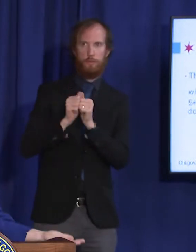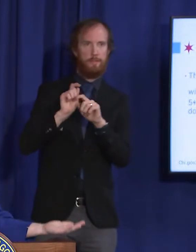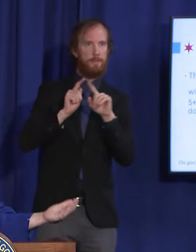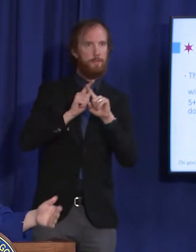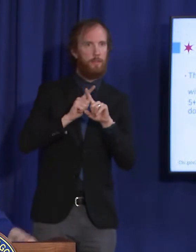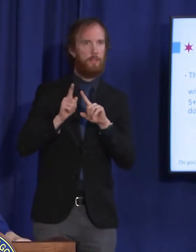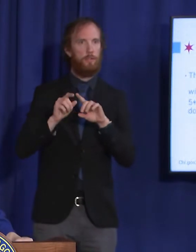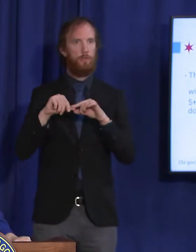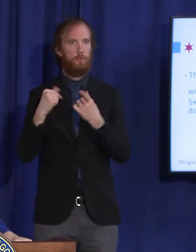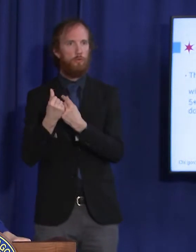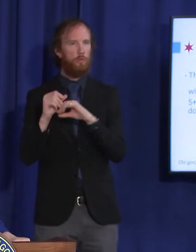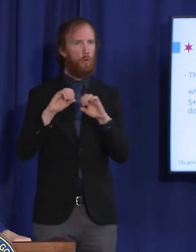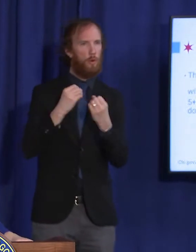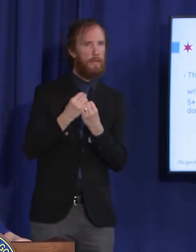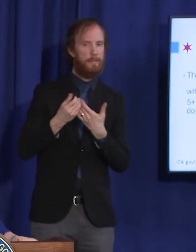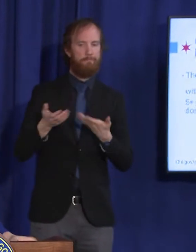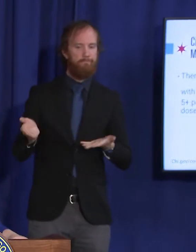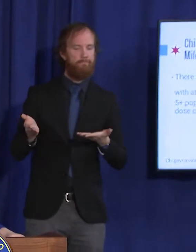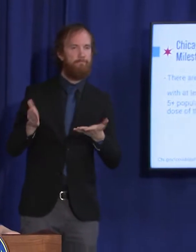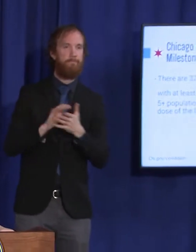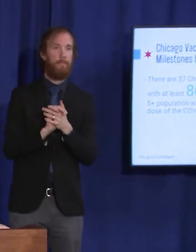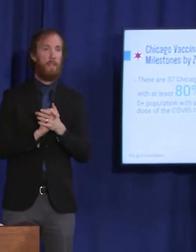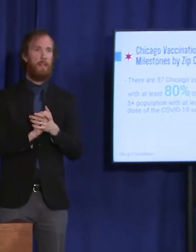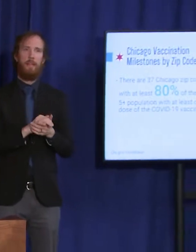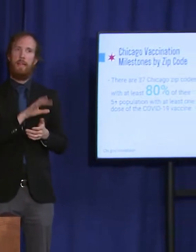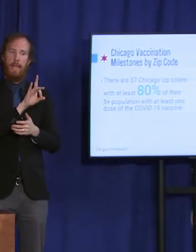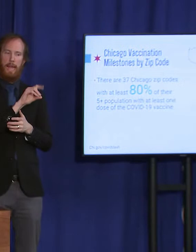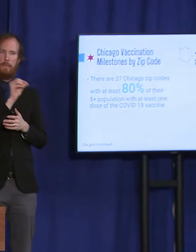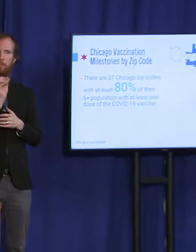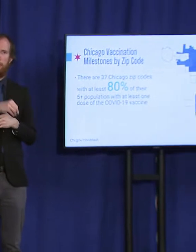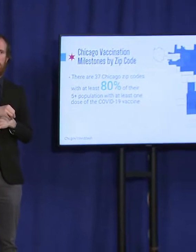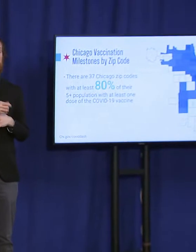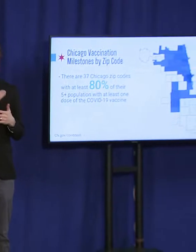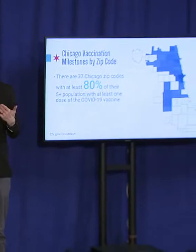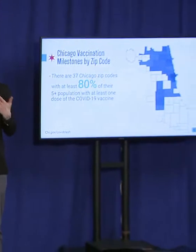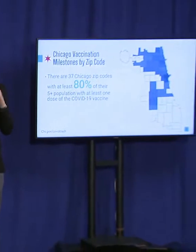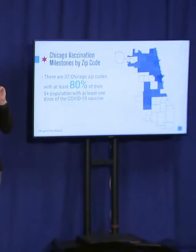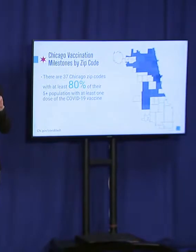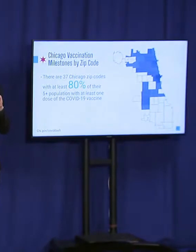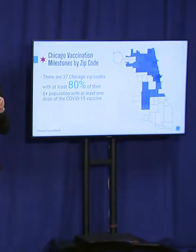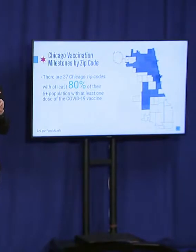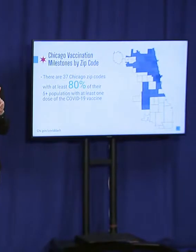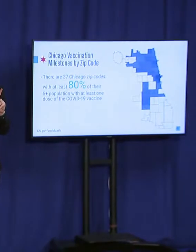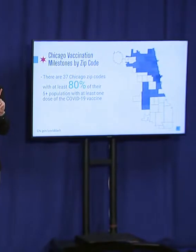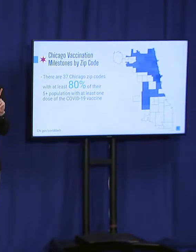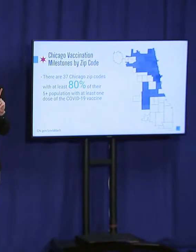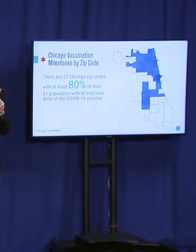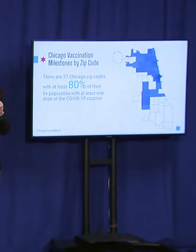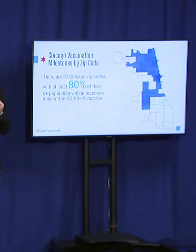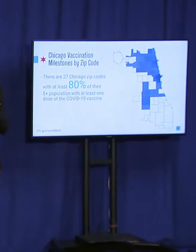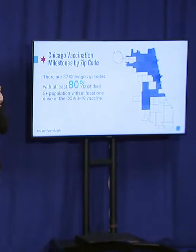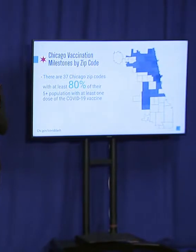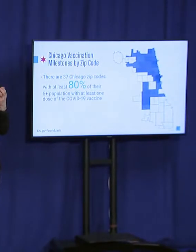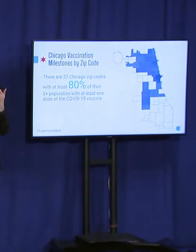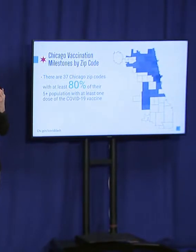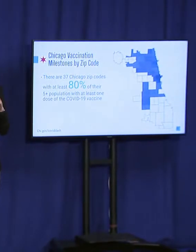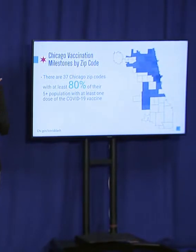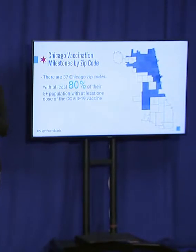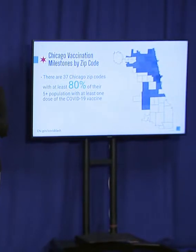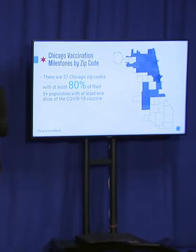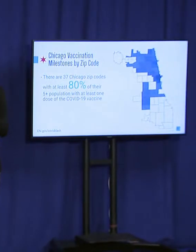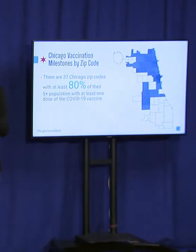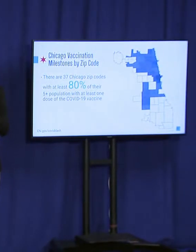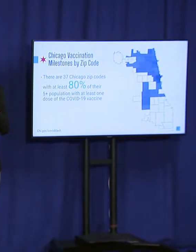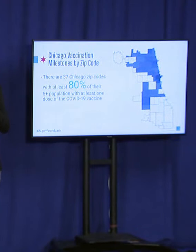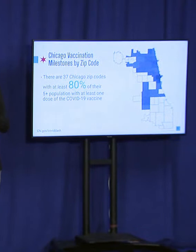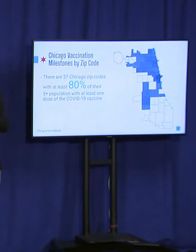at 80%, good progress here too. 37 Chicago zip codes that at least 80% of their population over